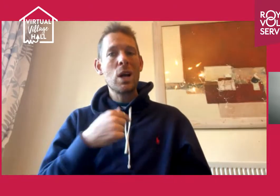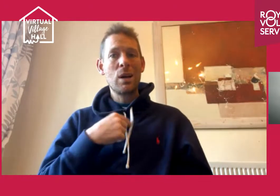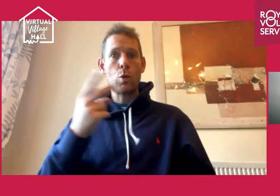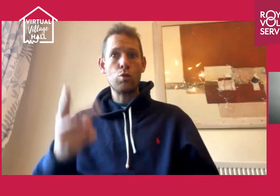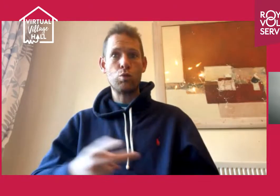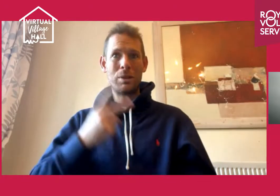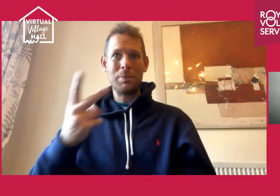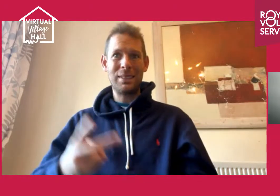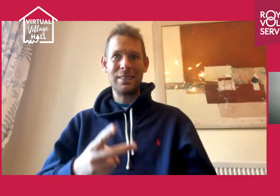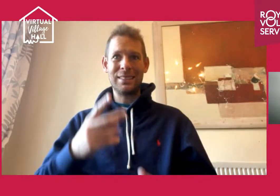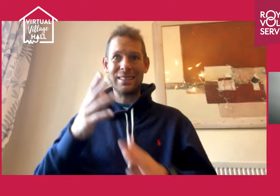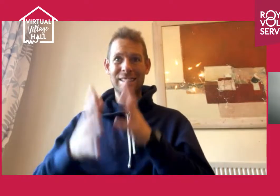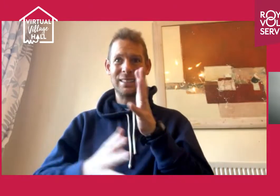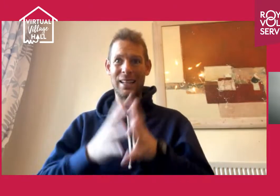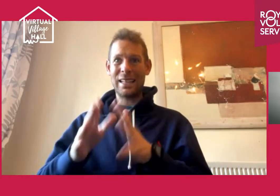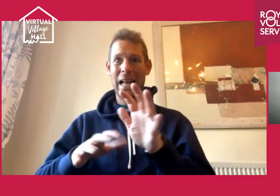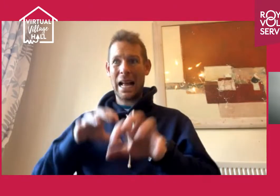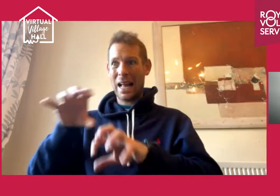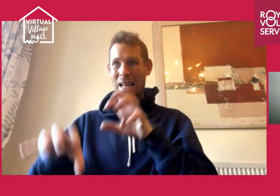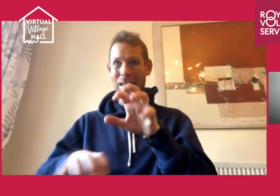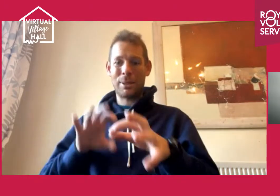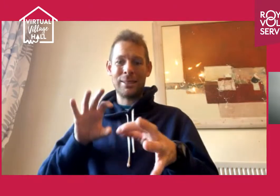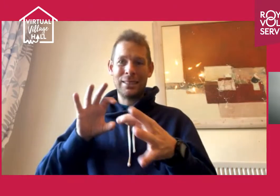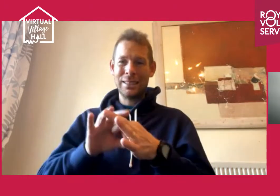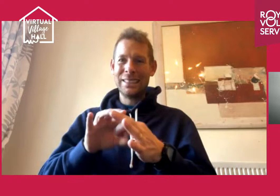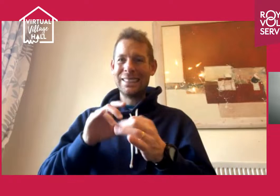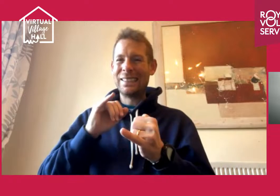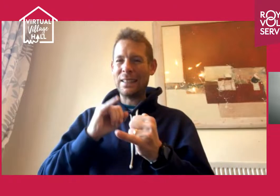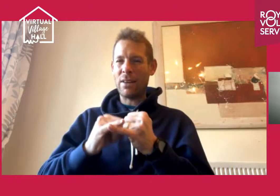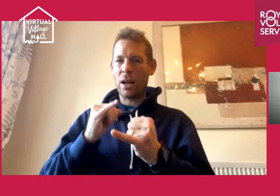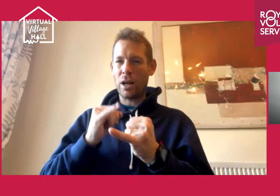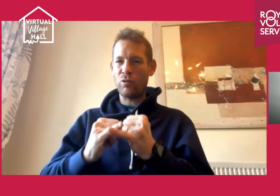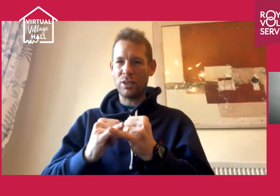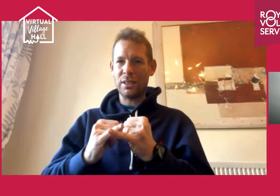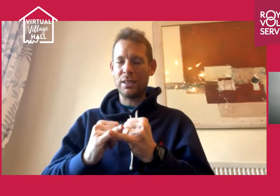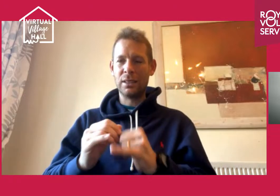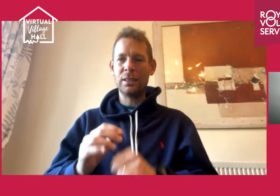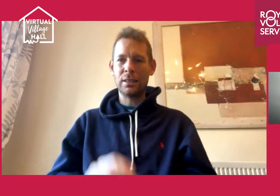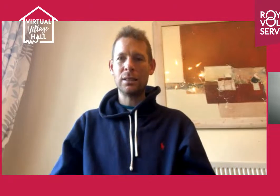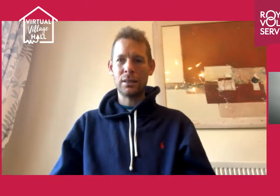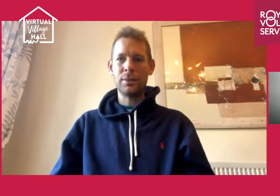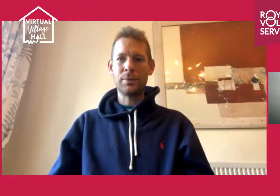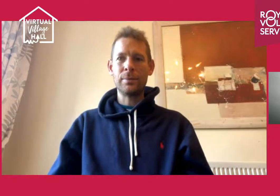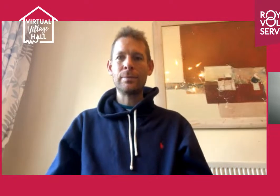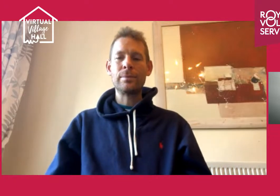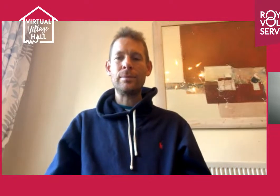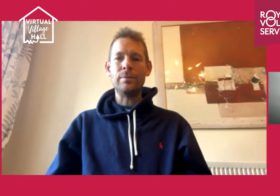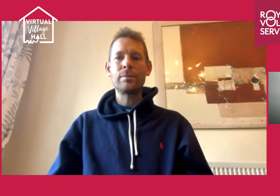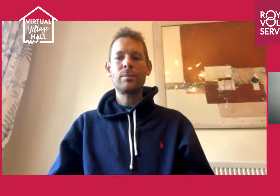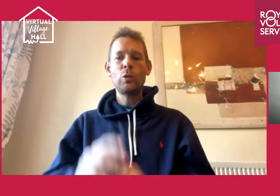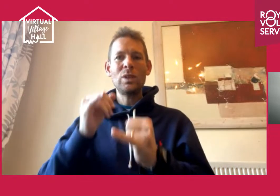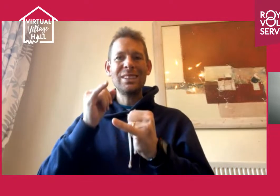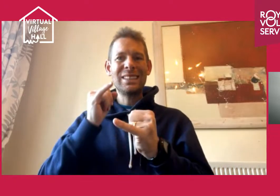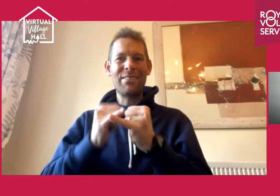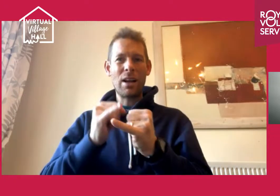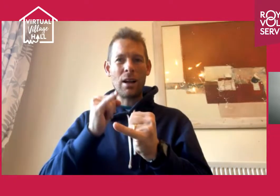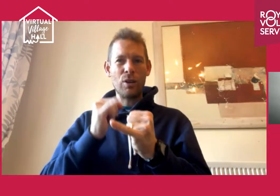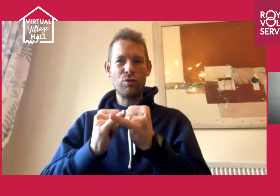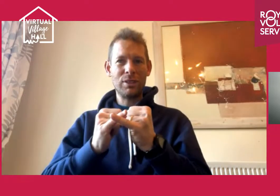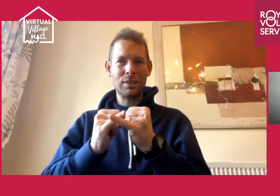past so quickly. So let's do a recap of the signs that we learnt in relation to safari animals. So that